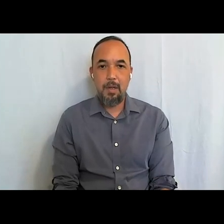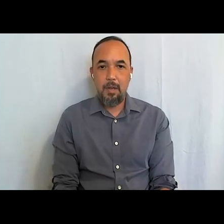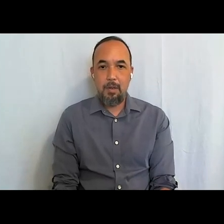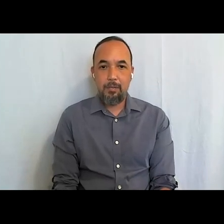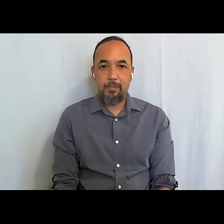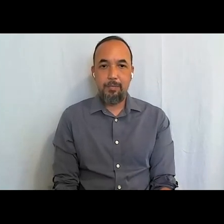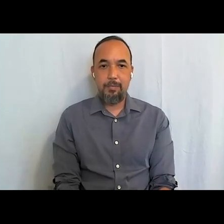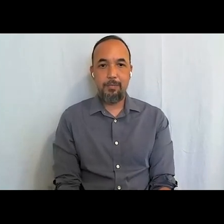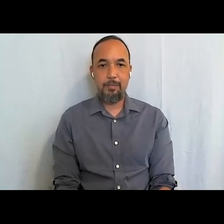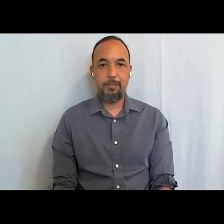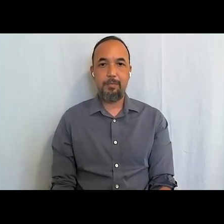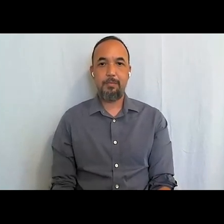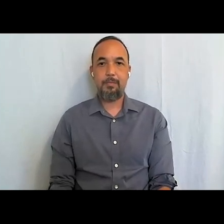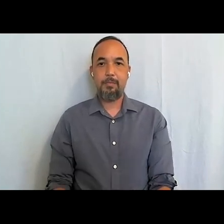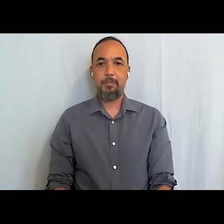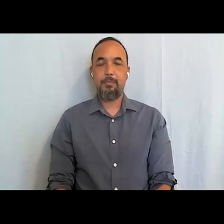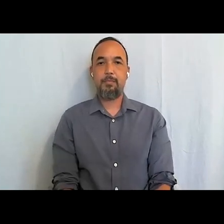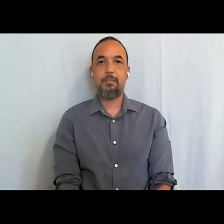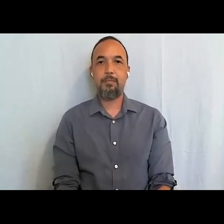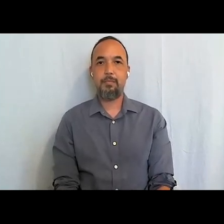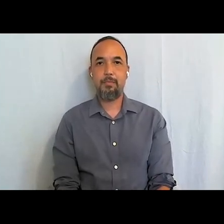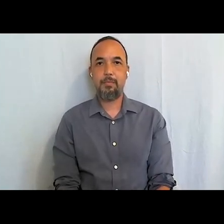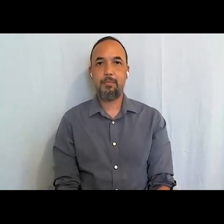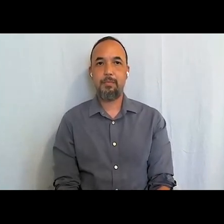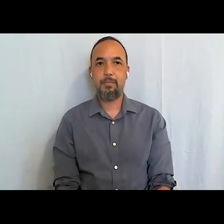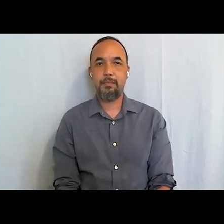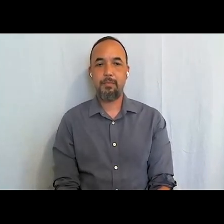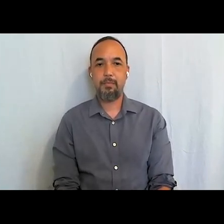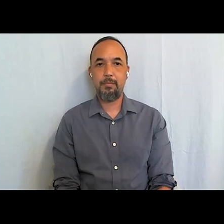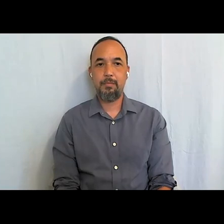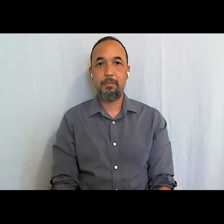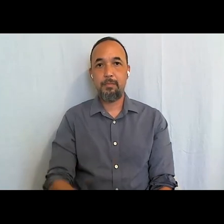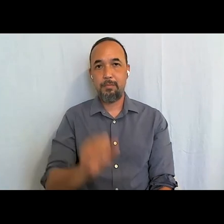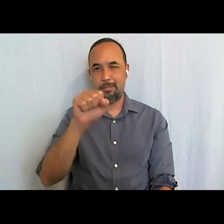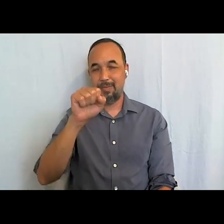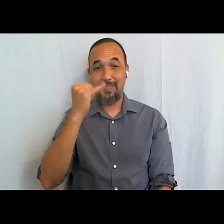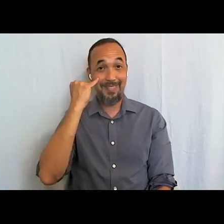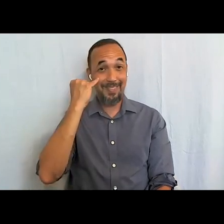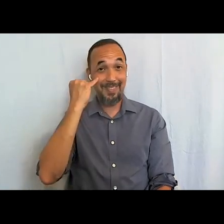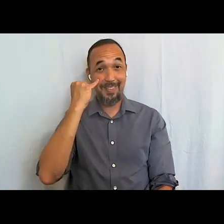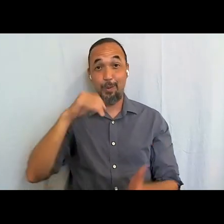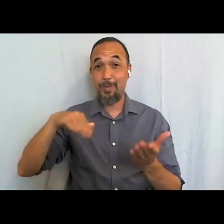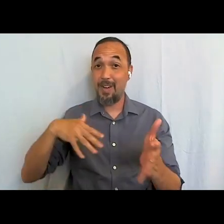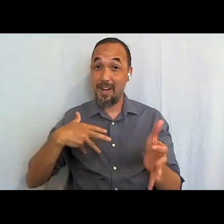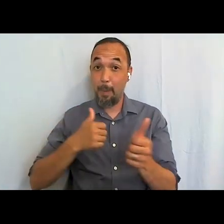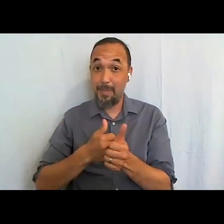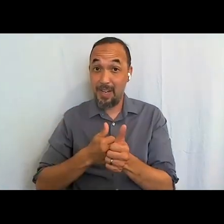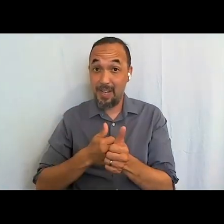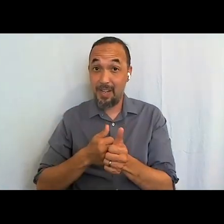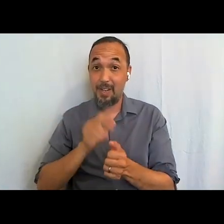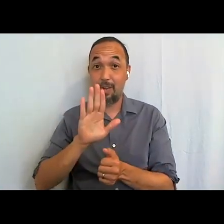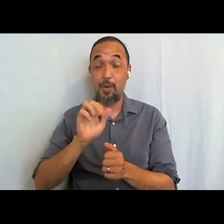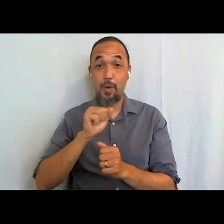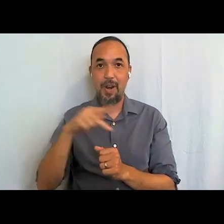The app. Okay. Definitely upgrade update to the latest version of the app if you have it. We've added a lot of